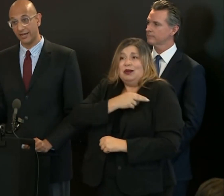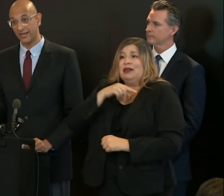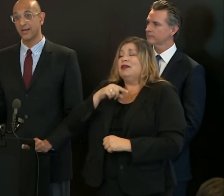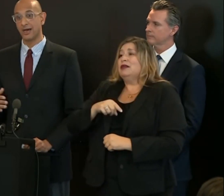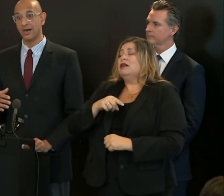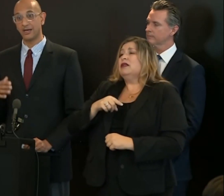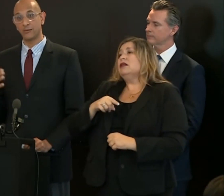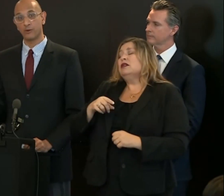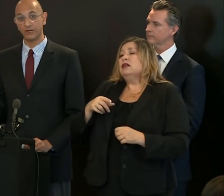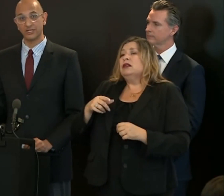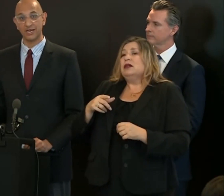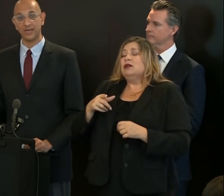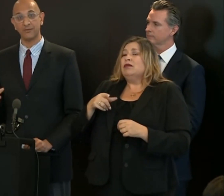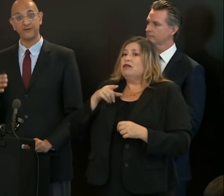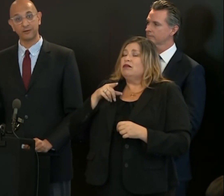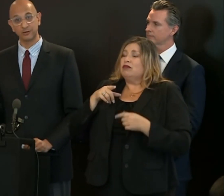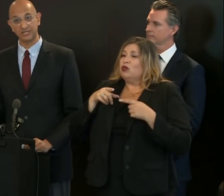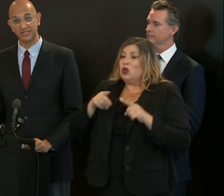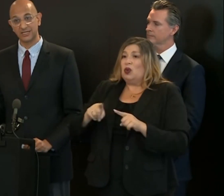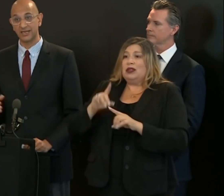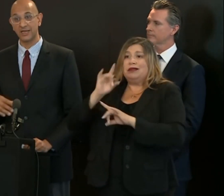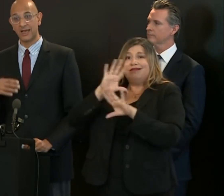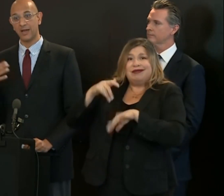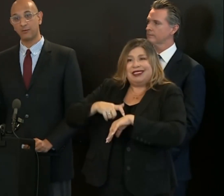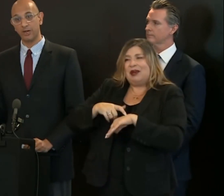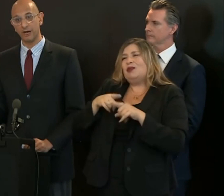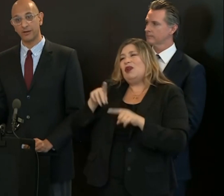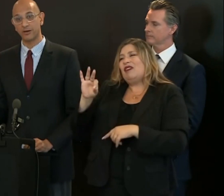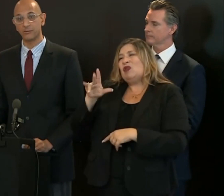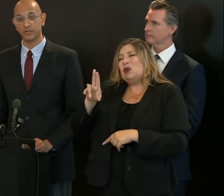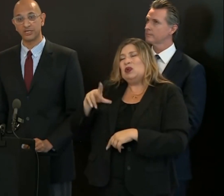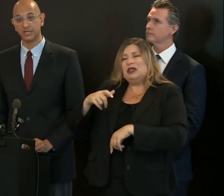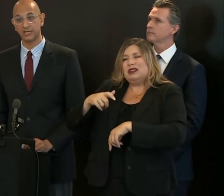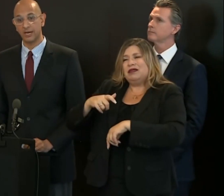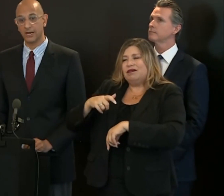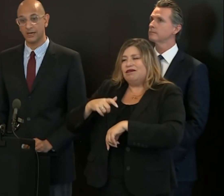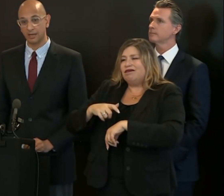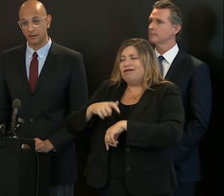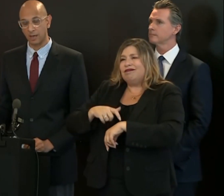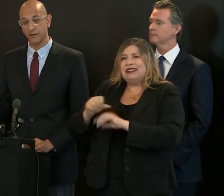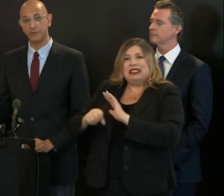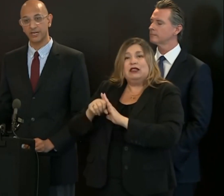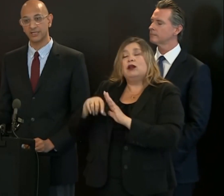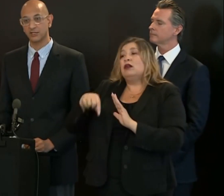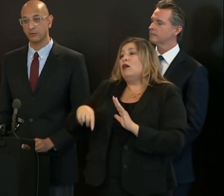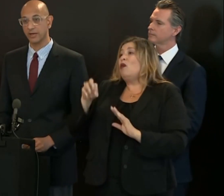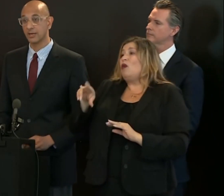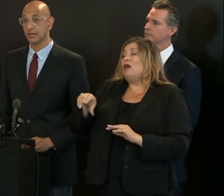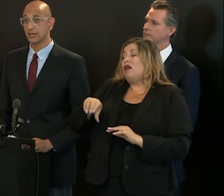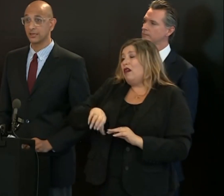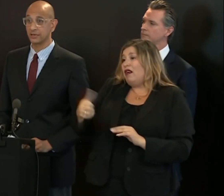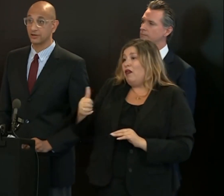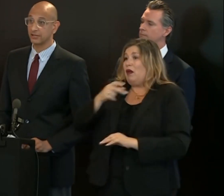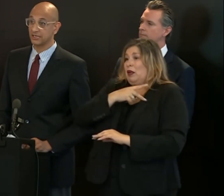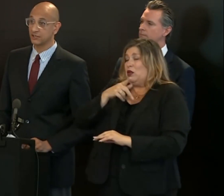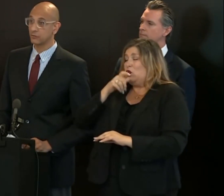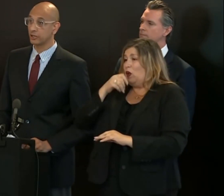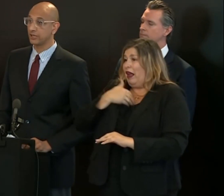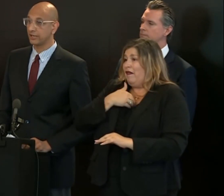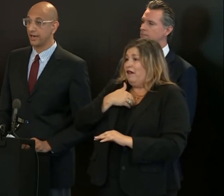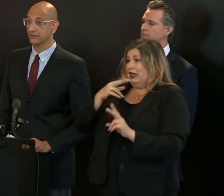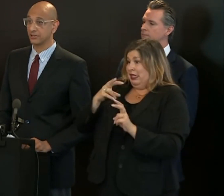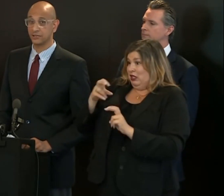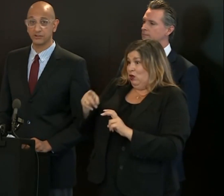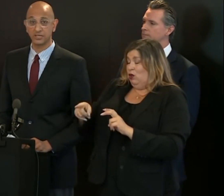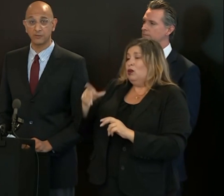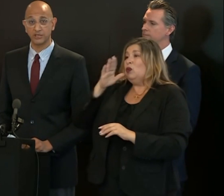during a important time in flu season and when other emerging other patients with clinical needs